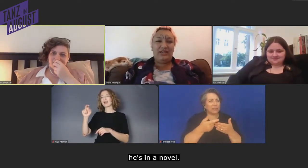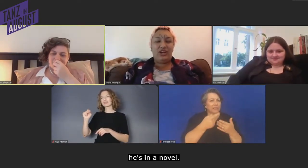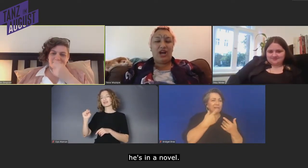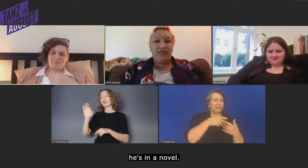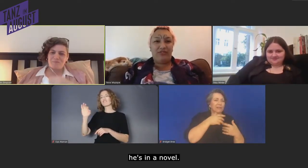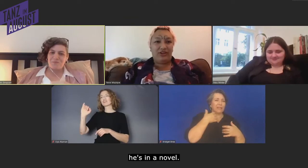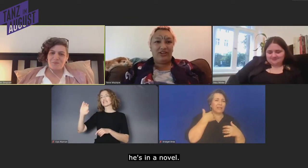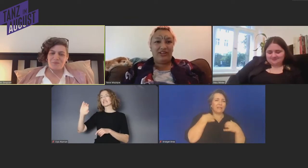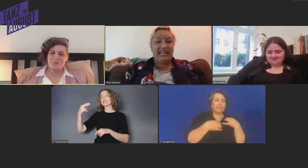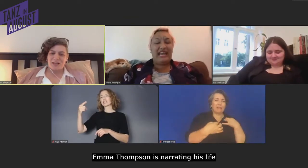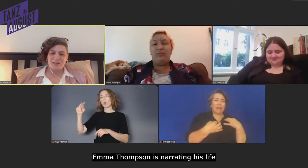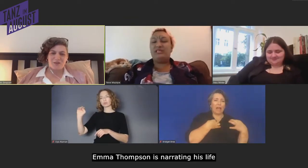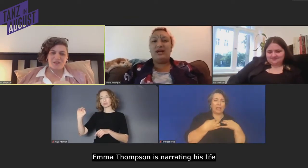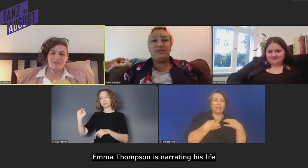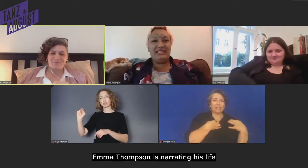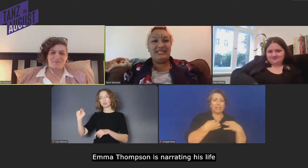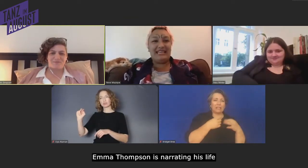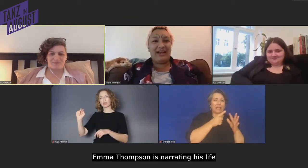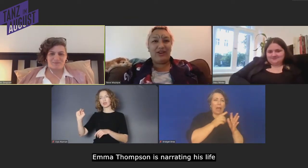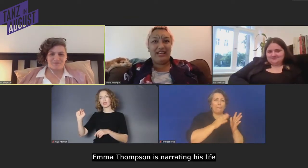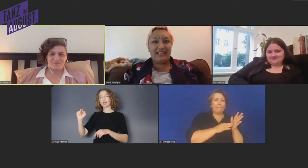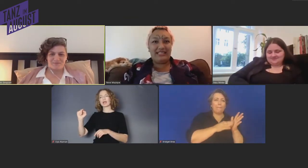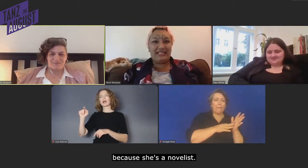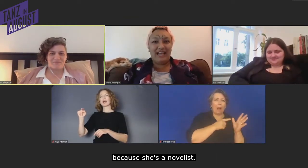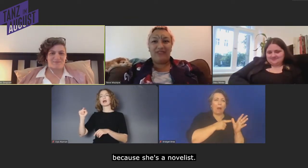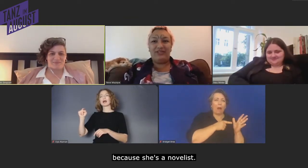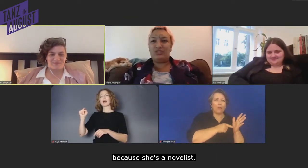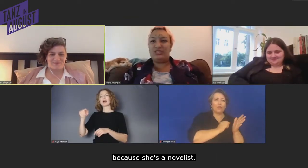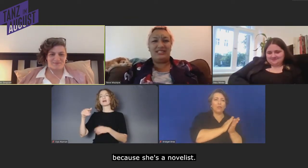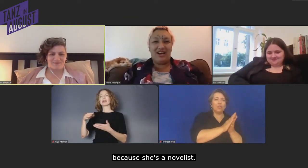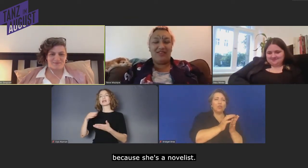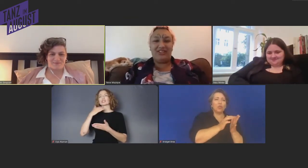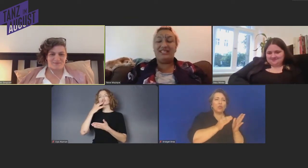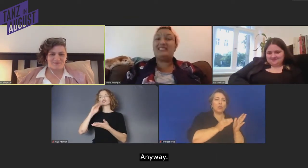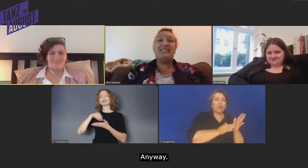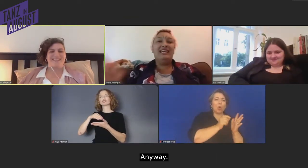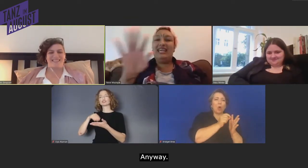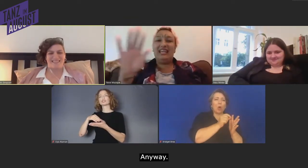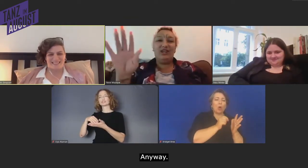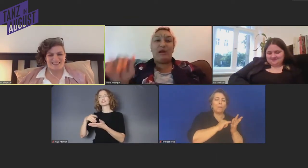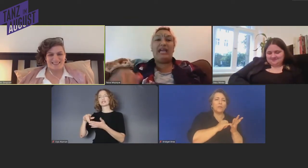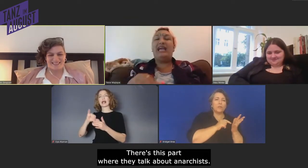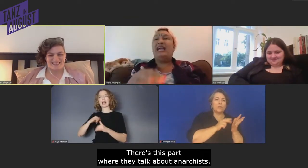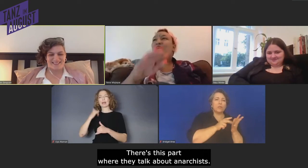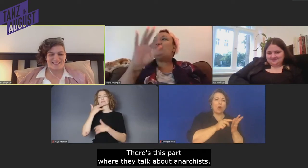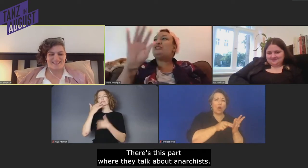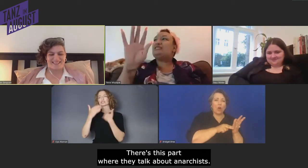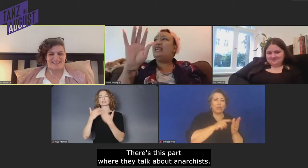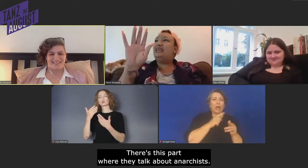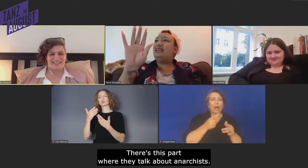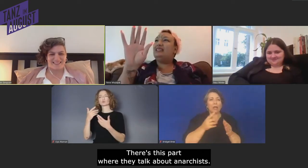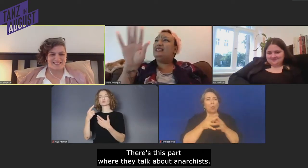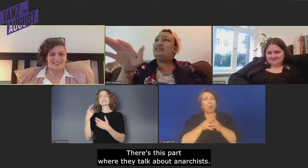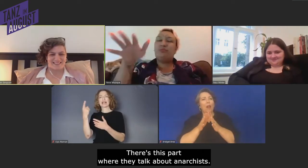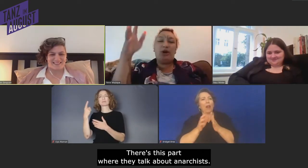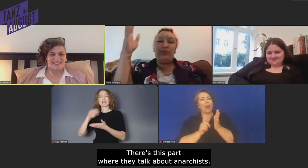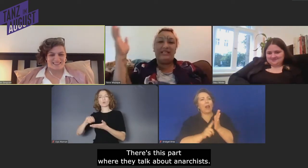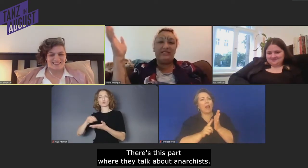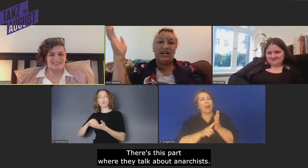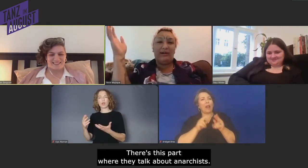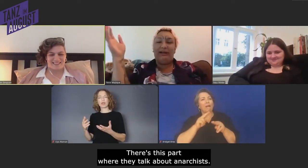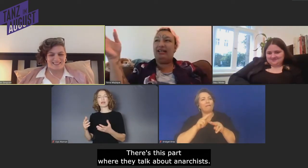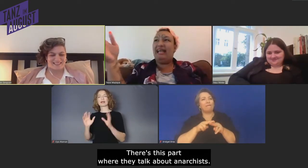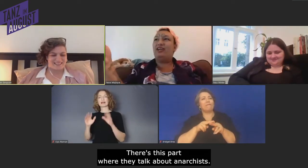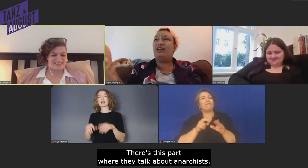in a novel, and Emma Thompson narrating his life because she's a novelist. Anyway, there's like this part where they